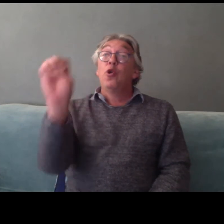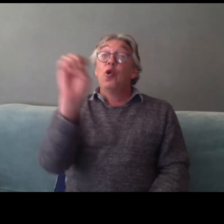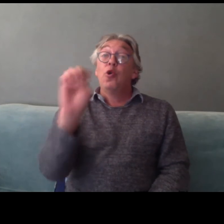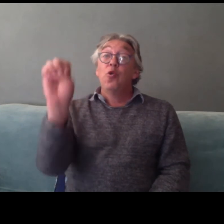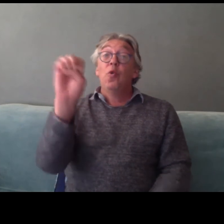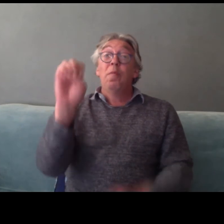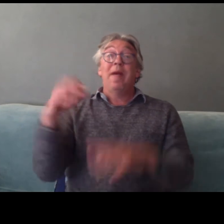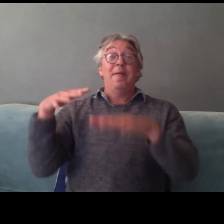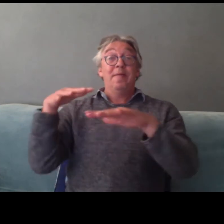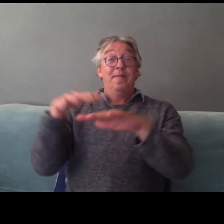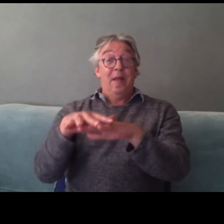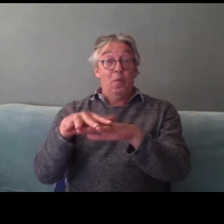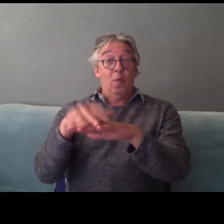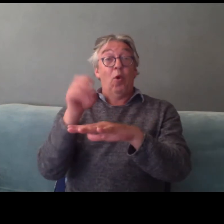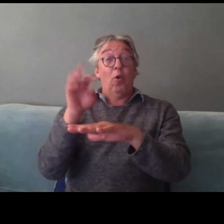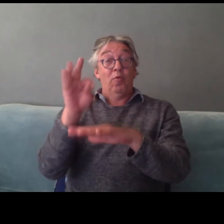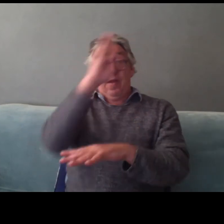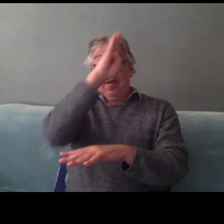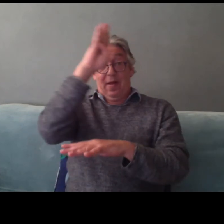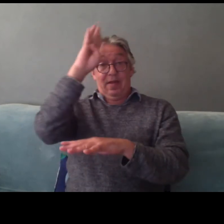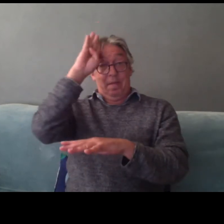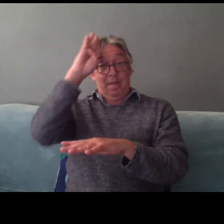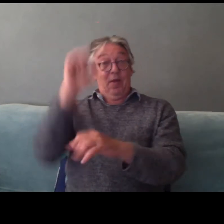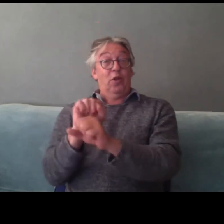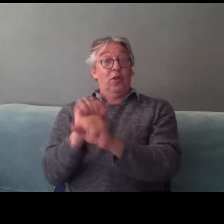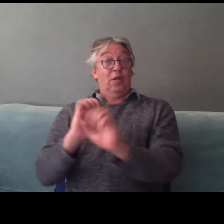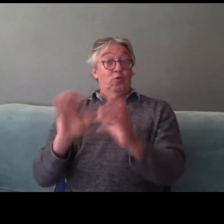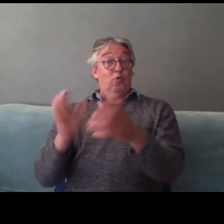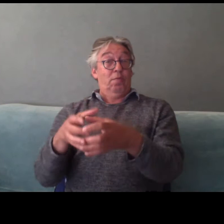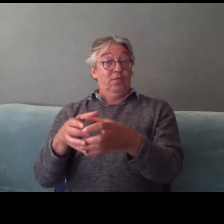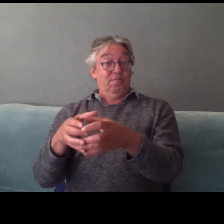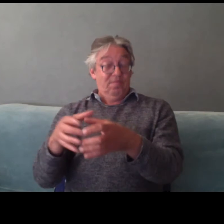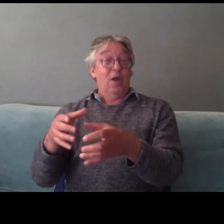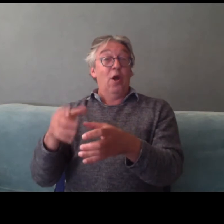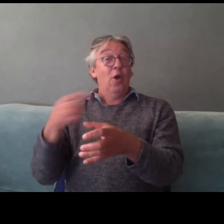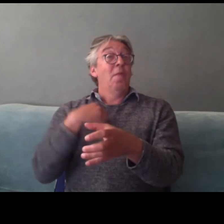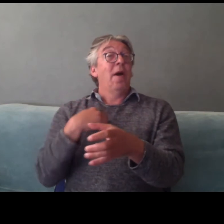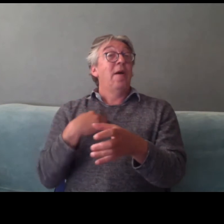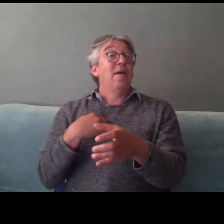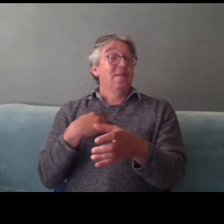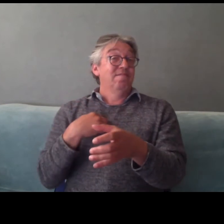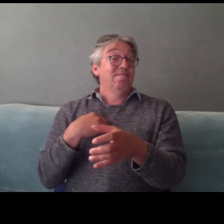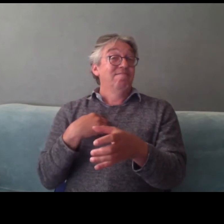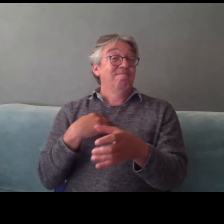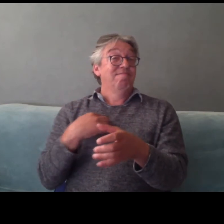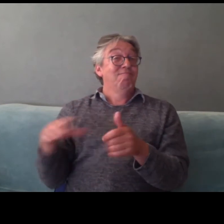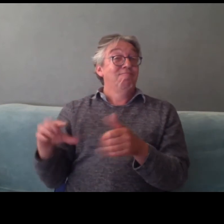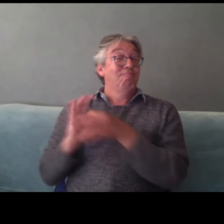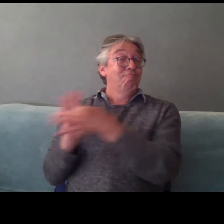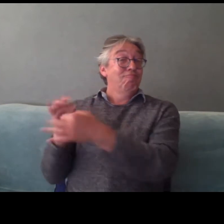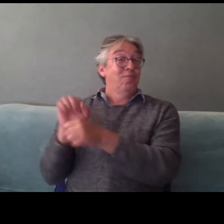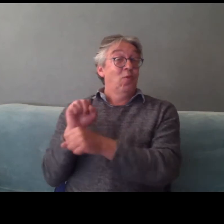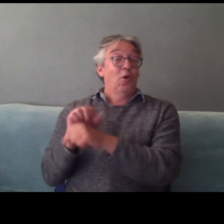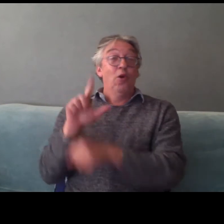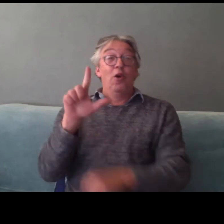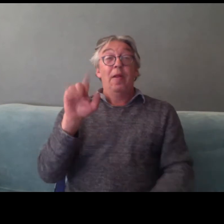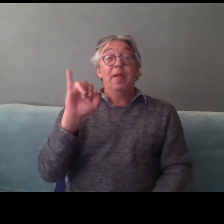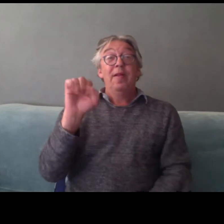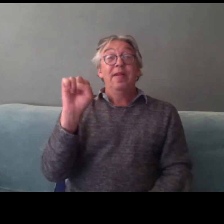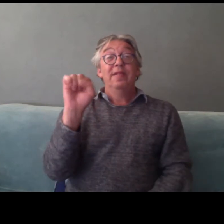work task which was led by my colleague, Professor Lisa Waddington from Maastricht. And it's summarizing some of the key points